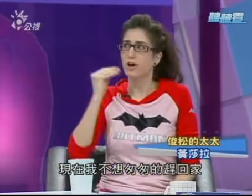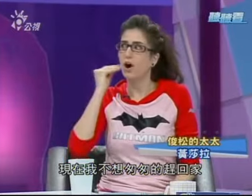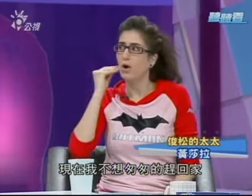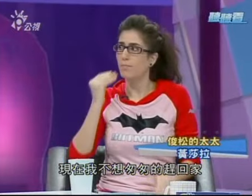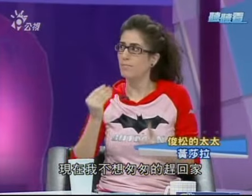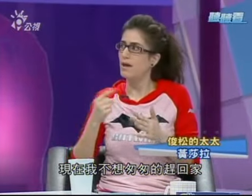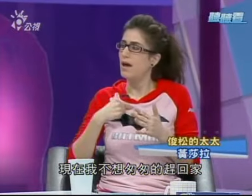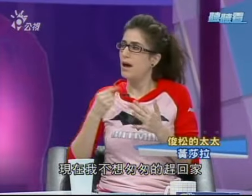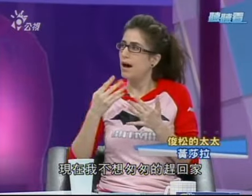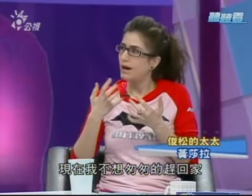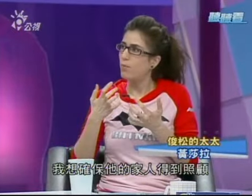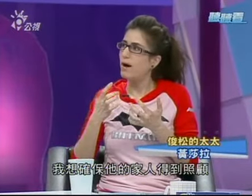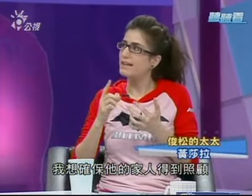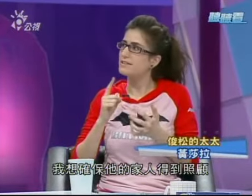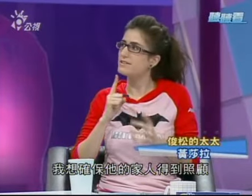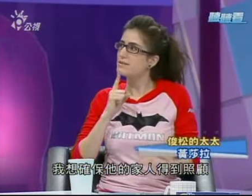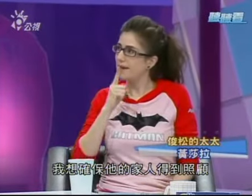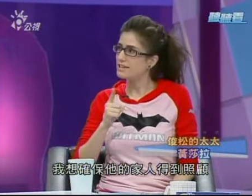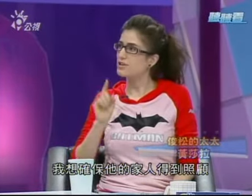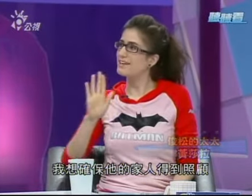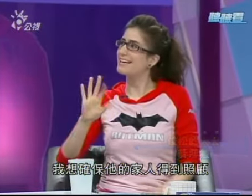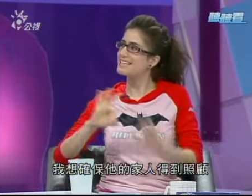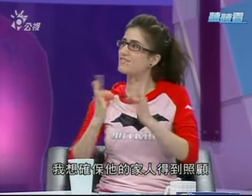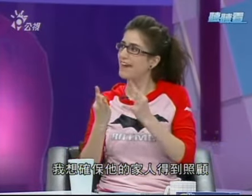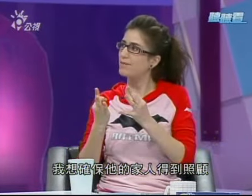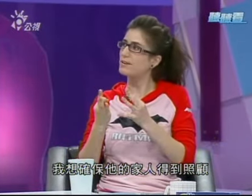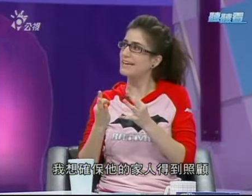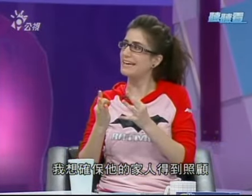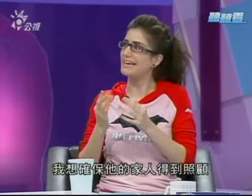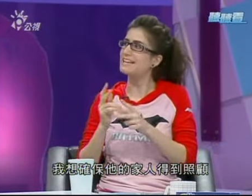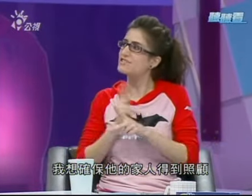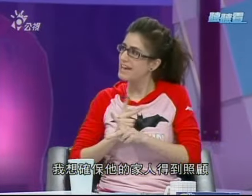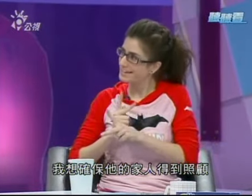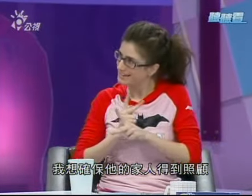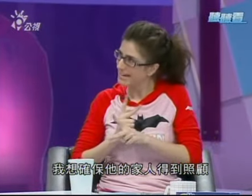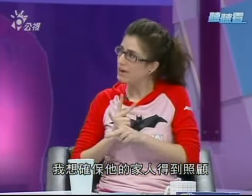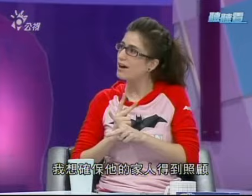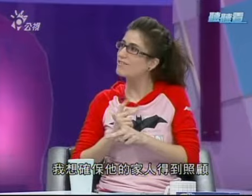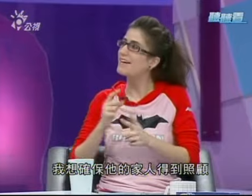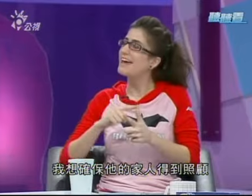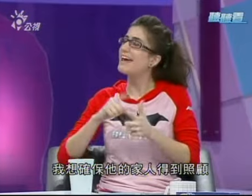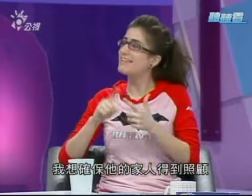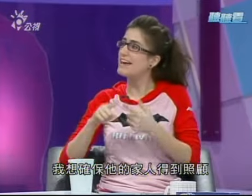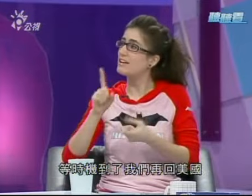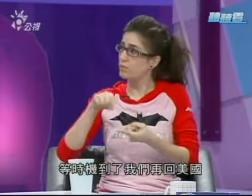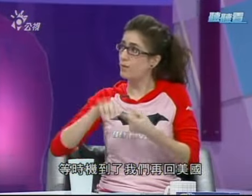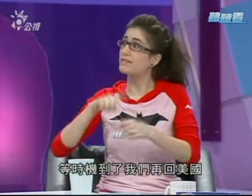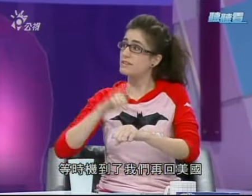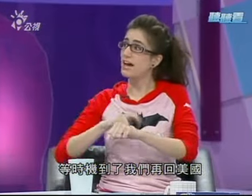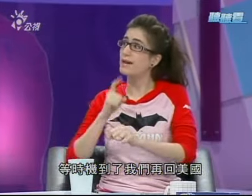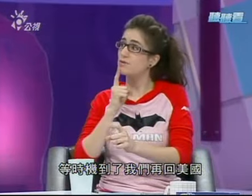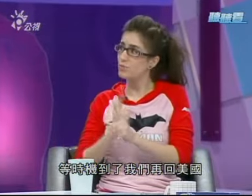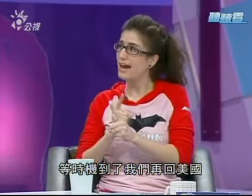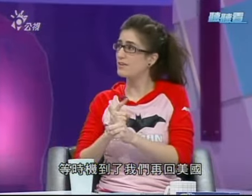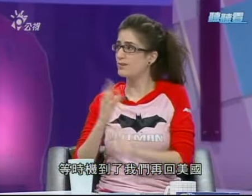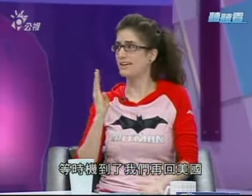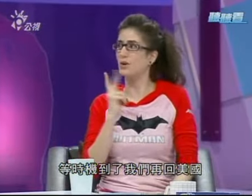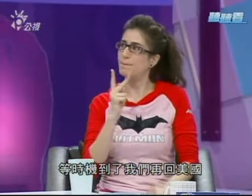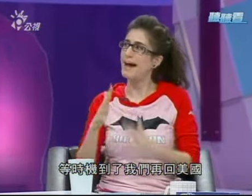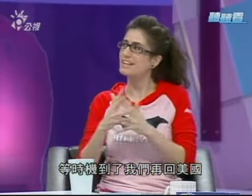homeI want to make surethat his family is taken care ofand then when the time's rightwe can go back